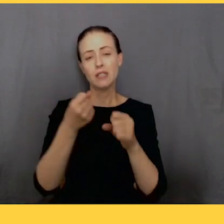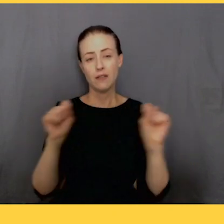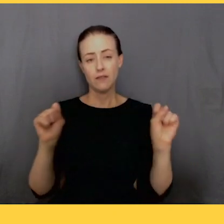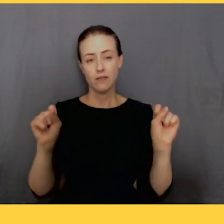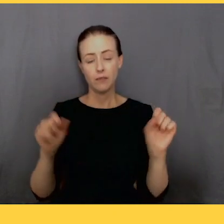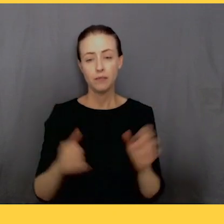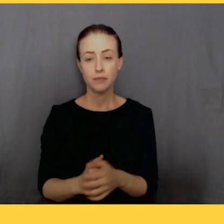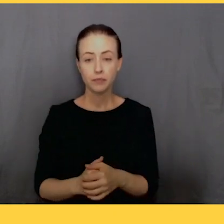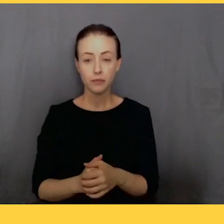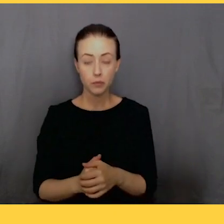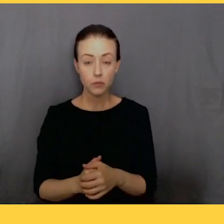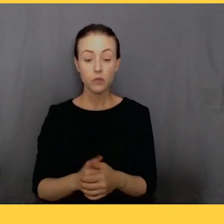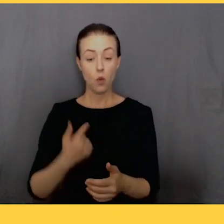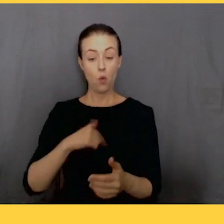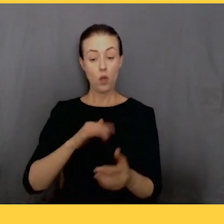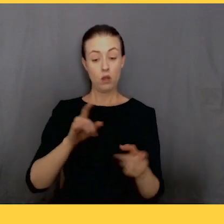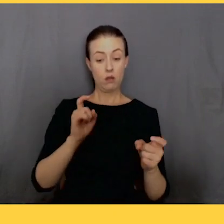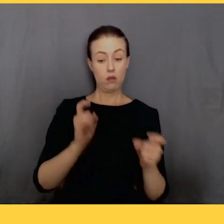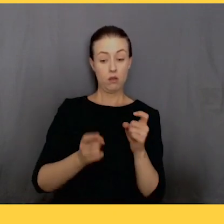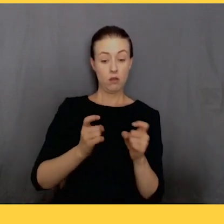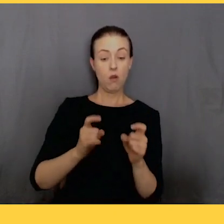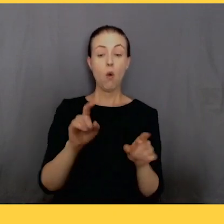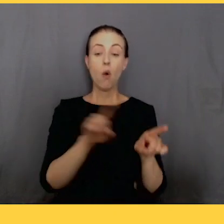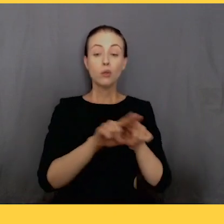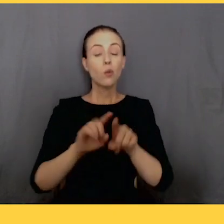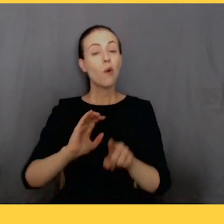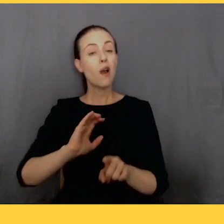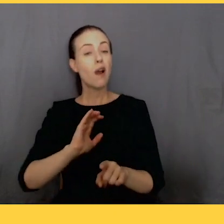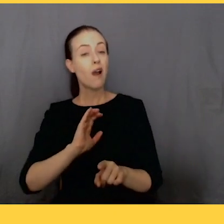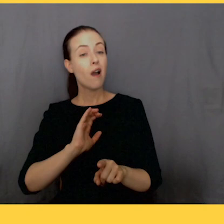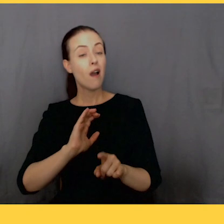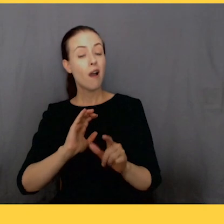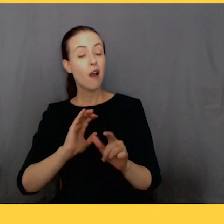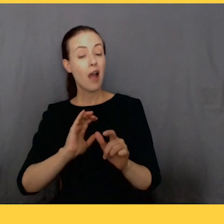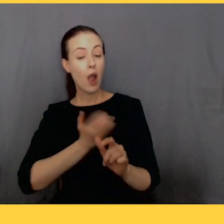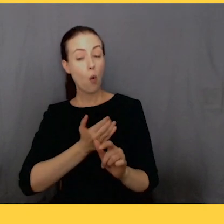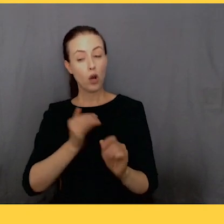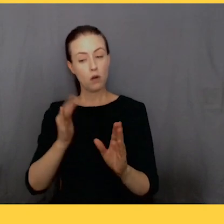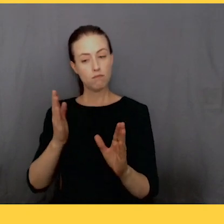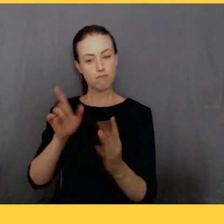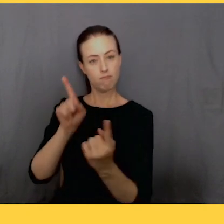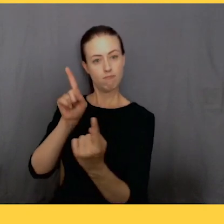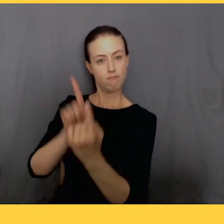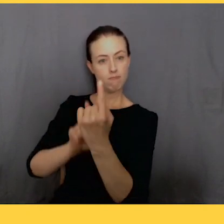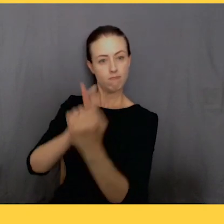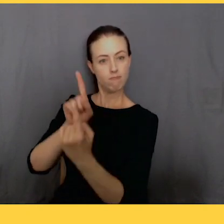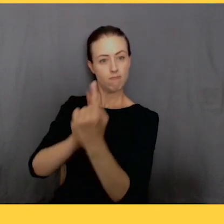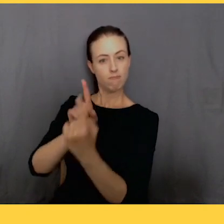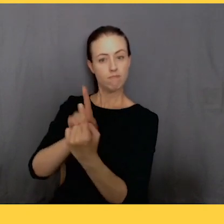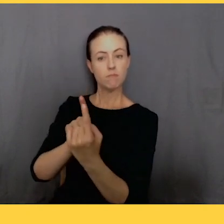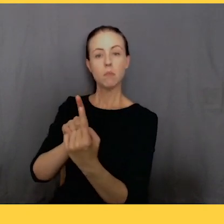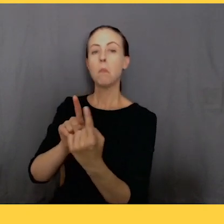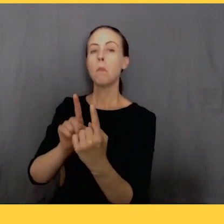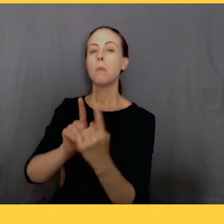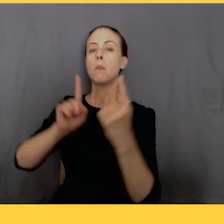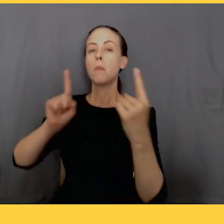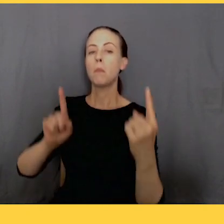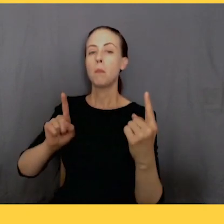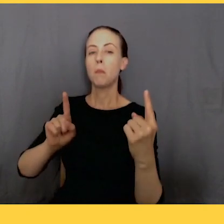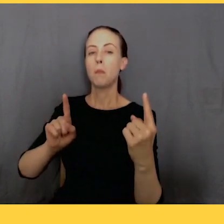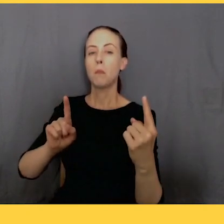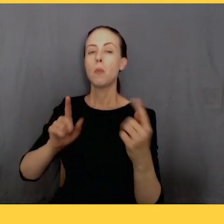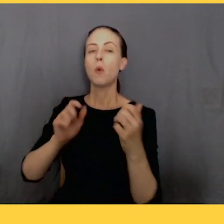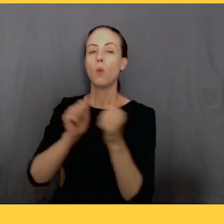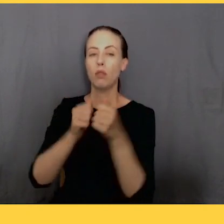to safely provide in-person service where practicable and with proper precaution, enhancing